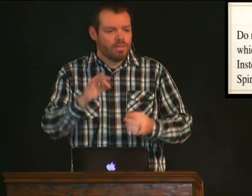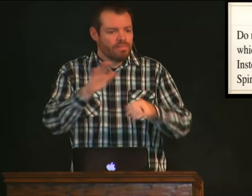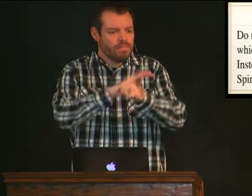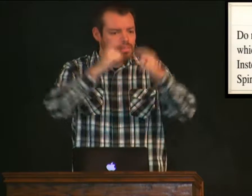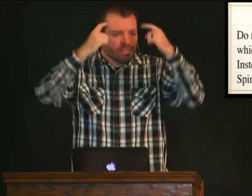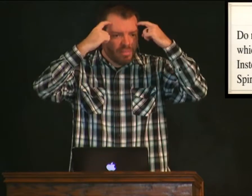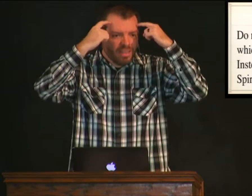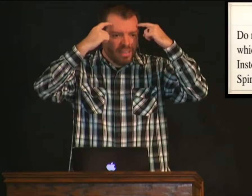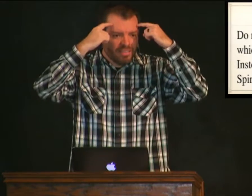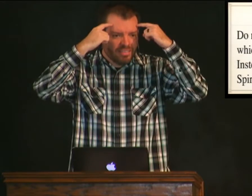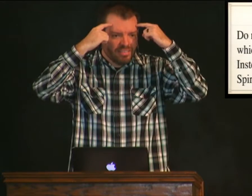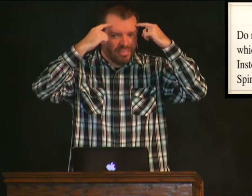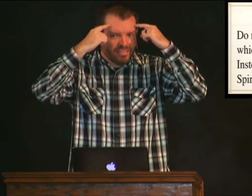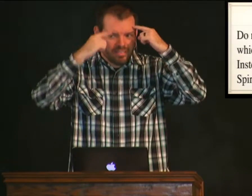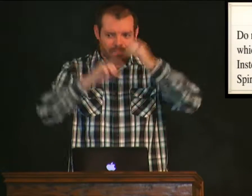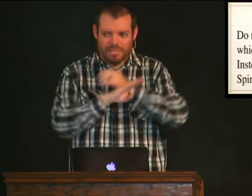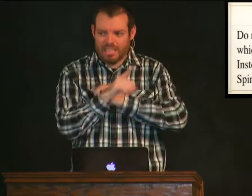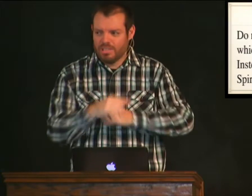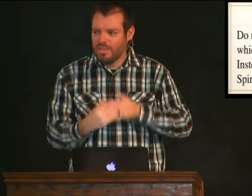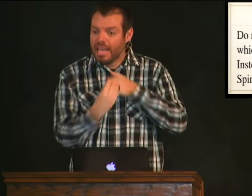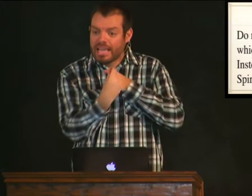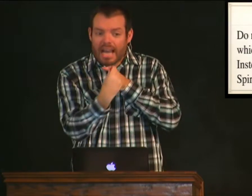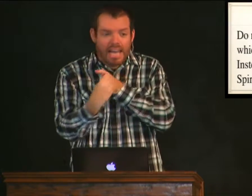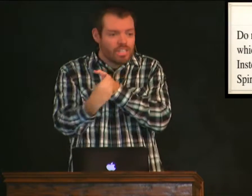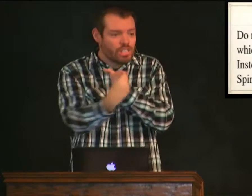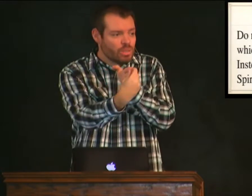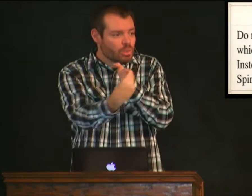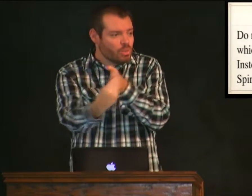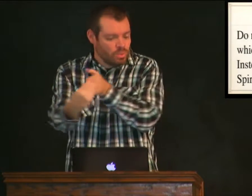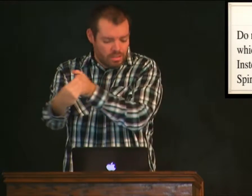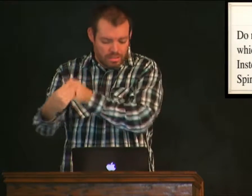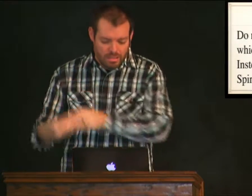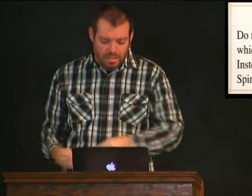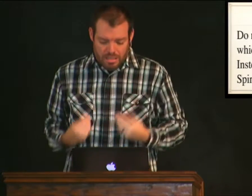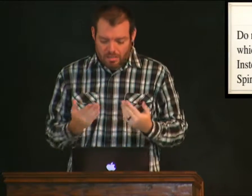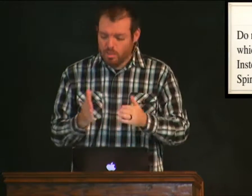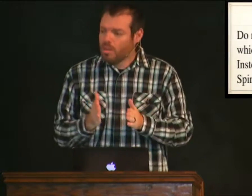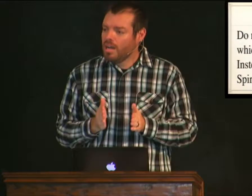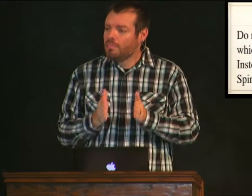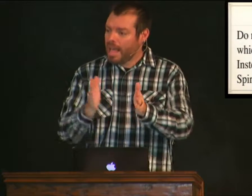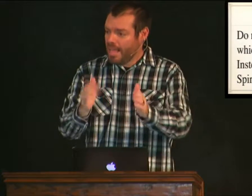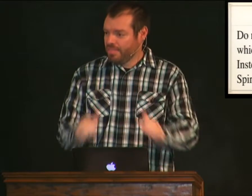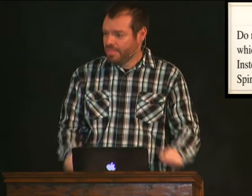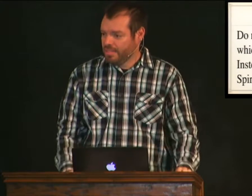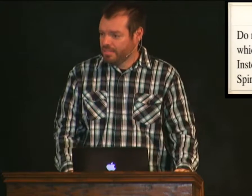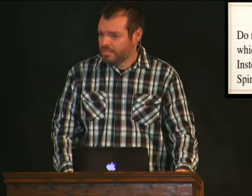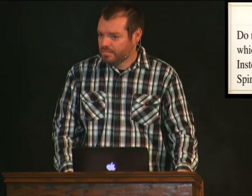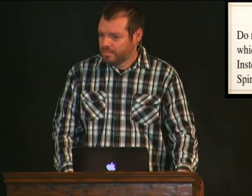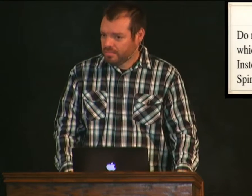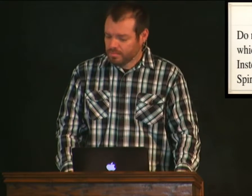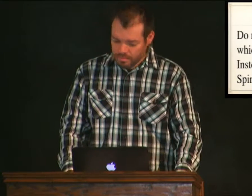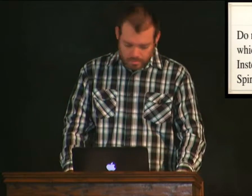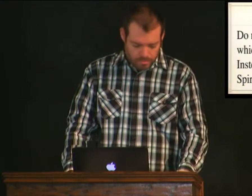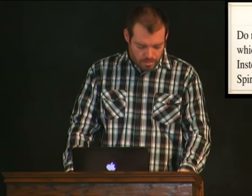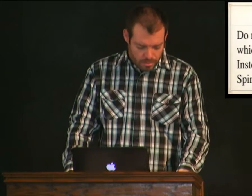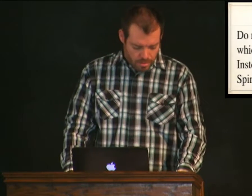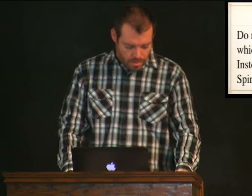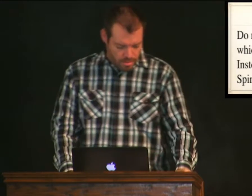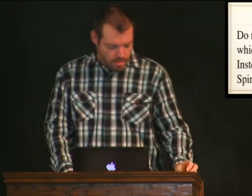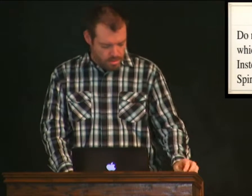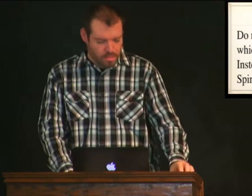The Spirit fills your mind, protects you, and guides you, gives you a path.